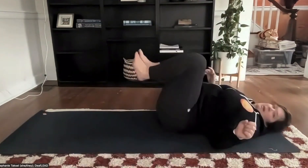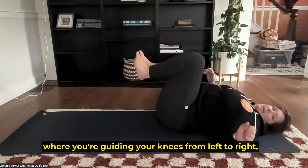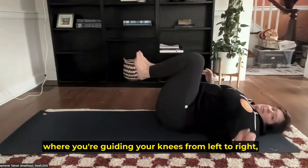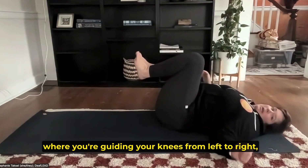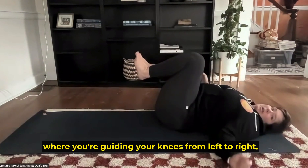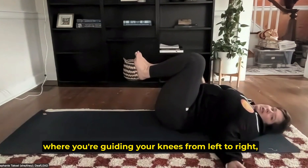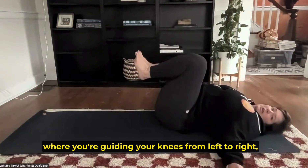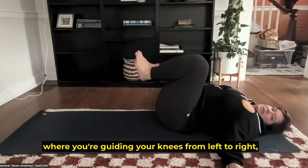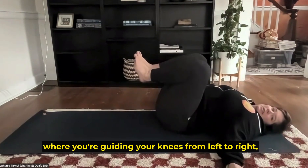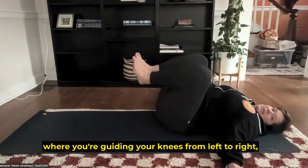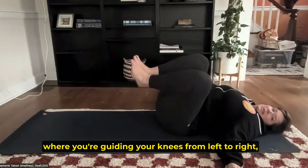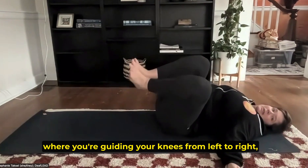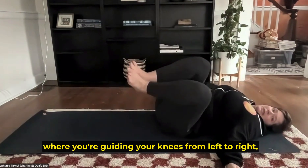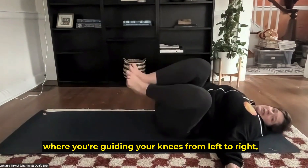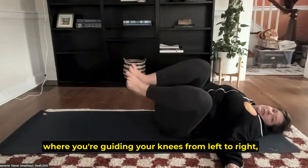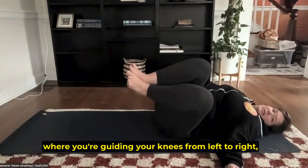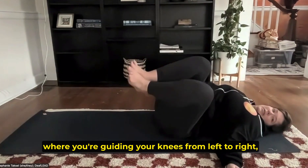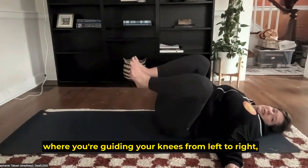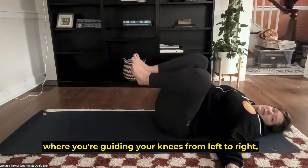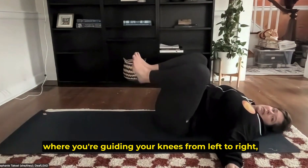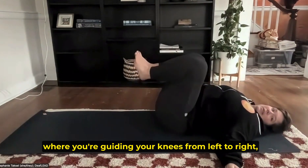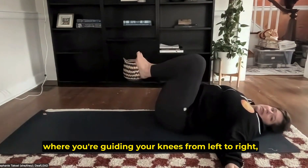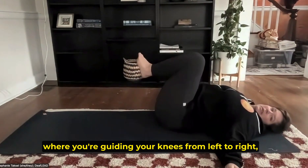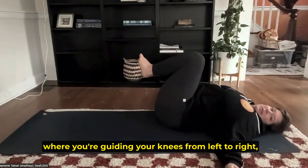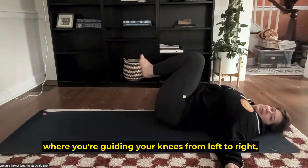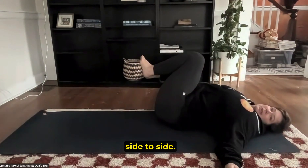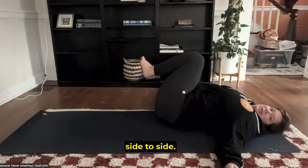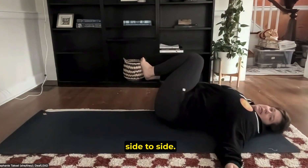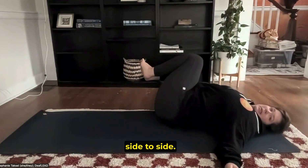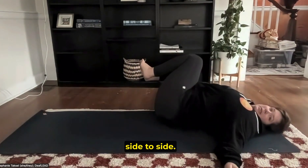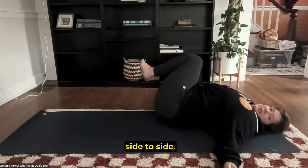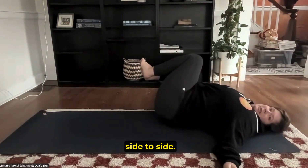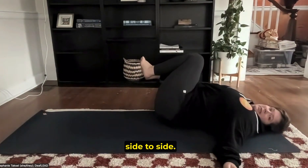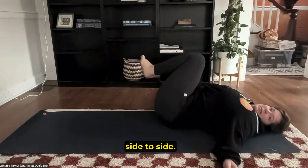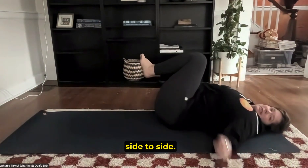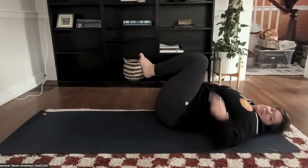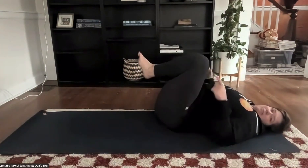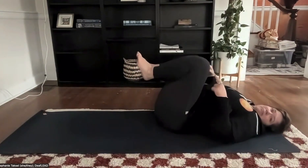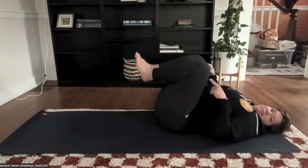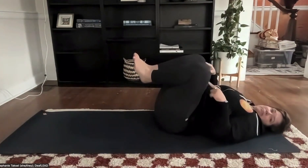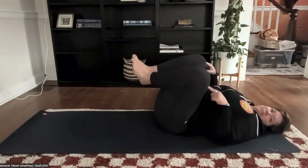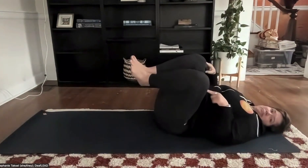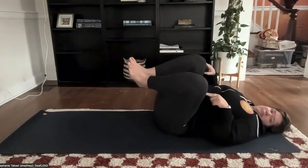where you're guiding your knees from left to right or side to side.